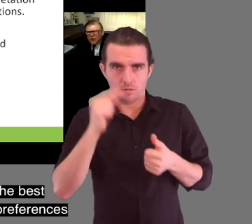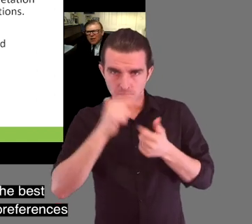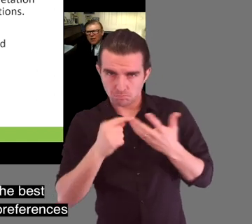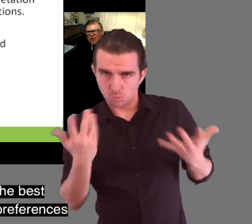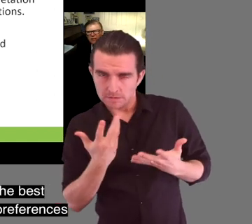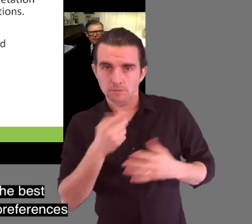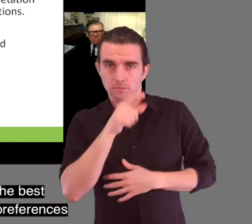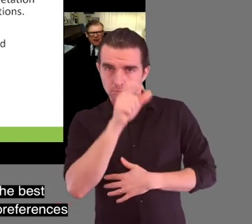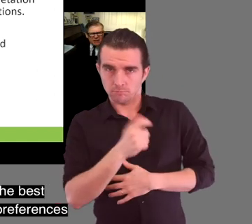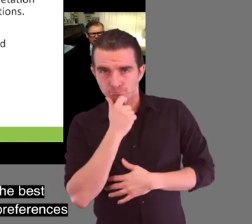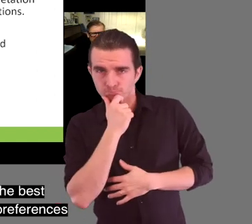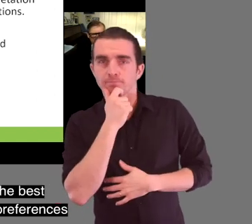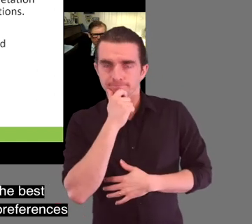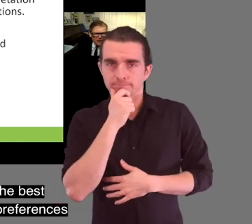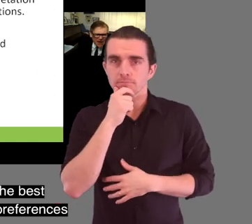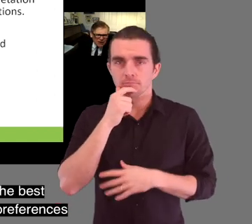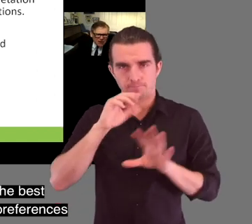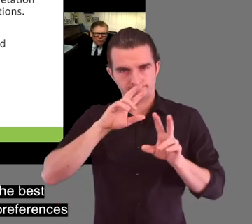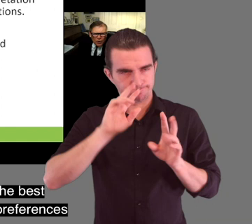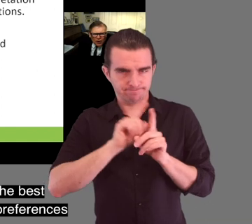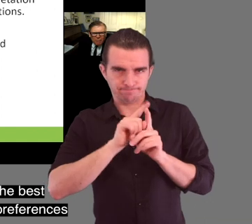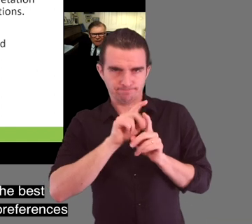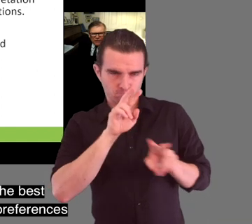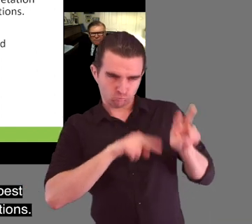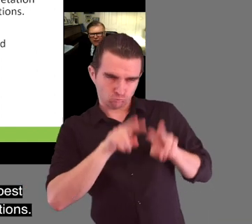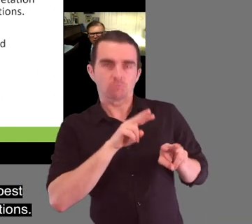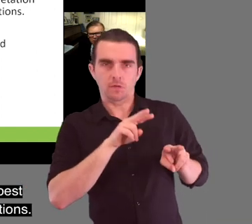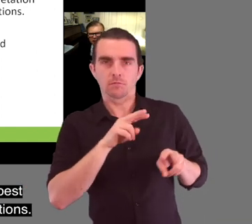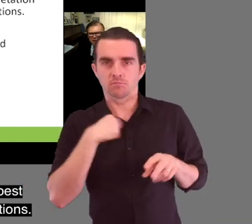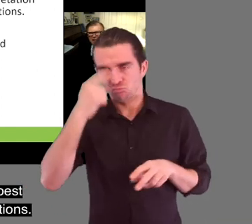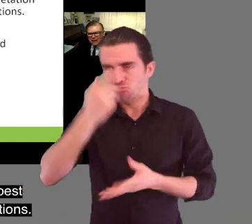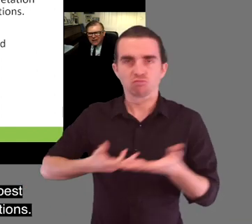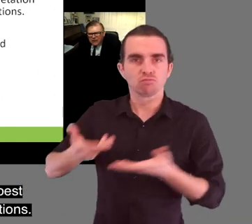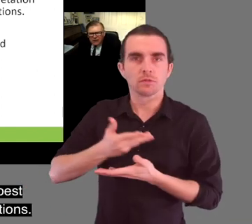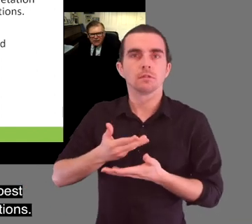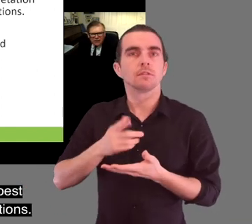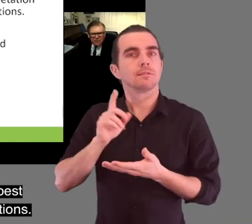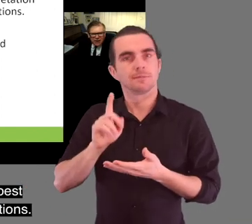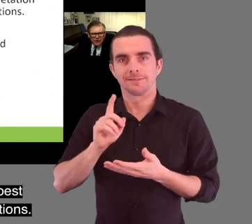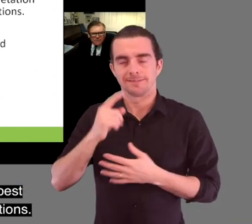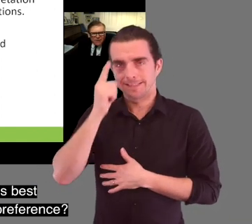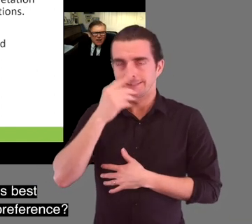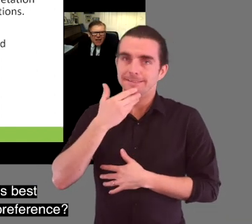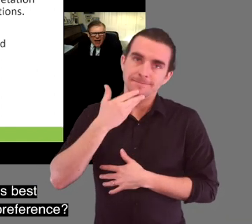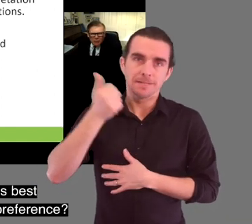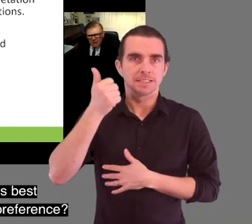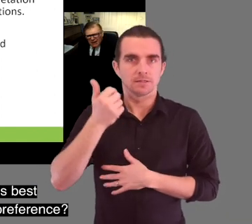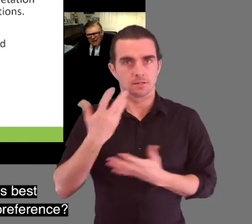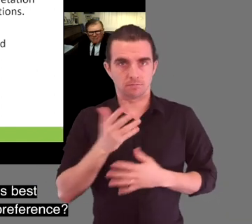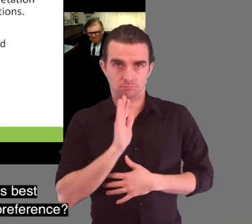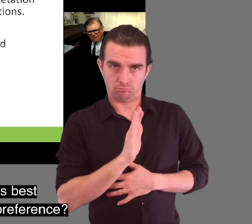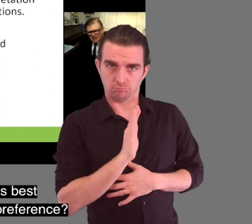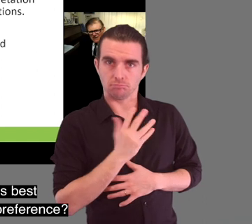individual, then the best interpretation of will and preference must replace the best interest determination. How do we make